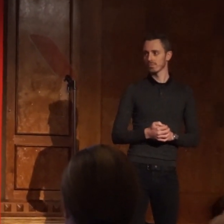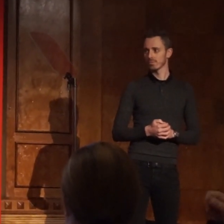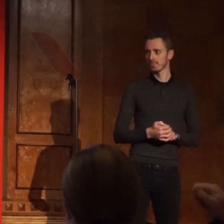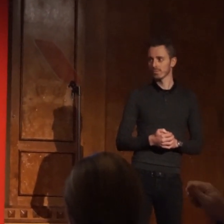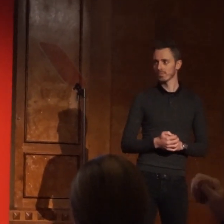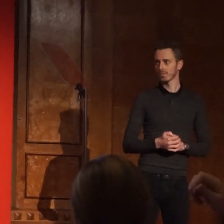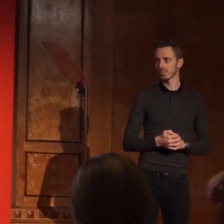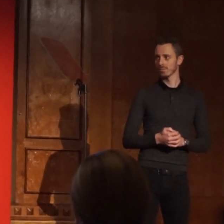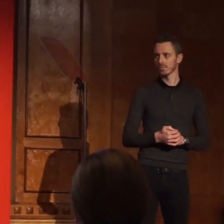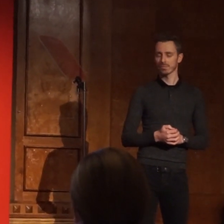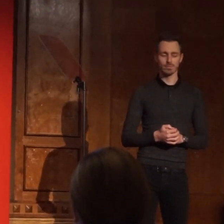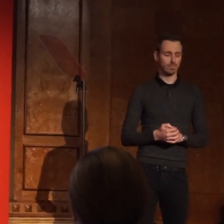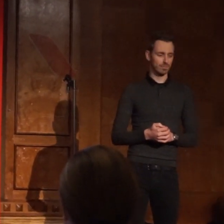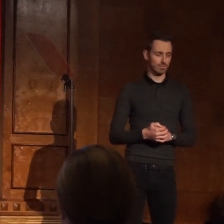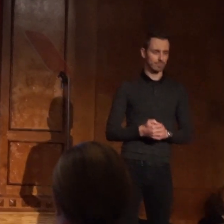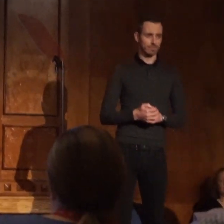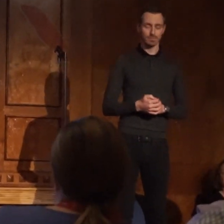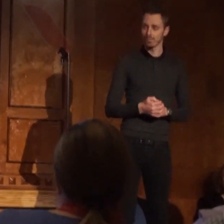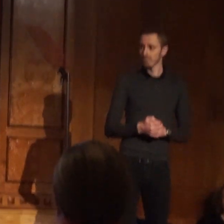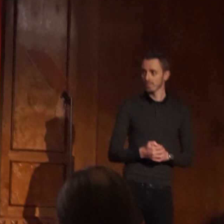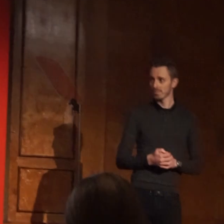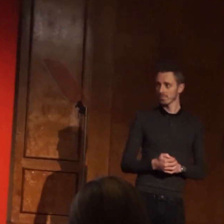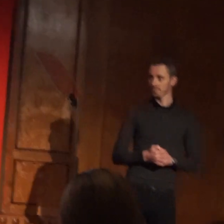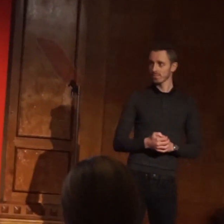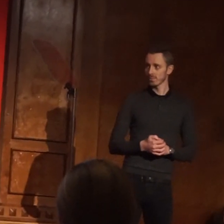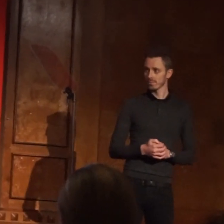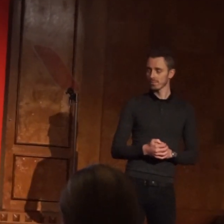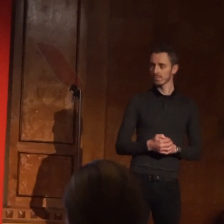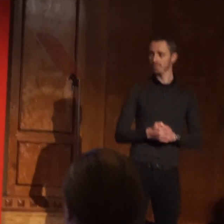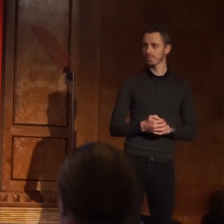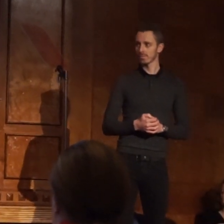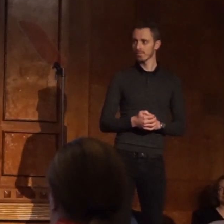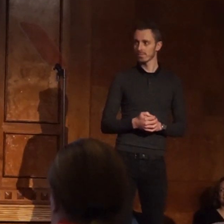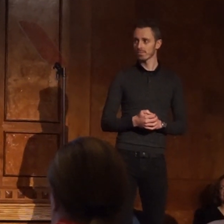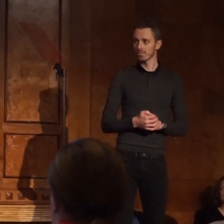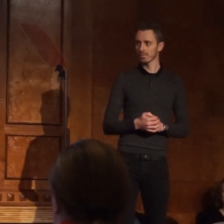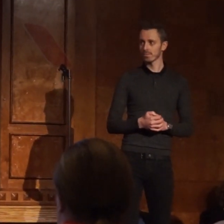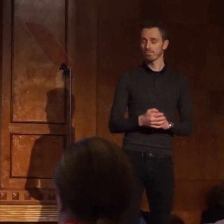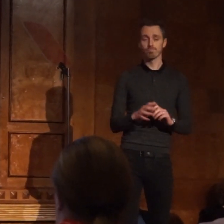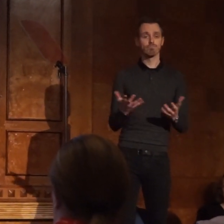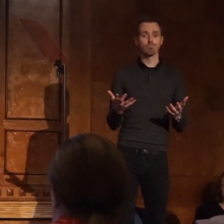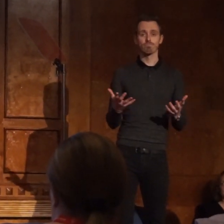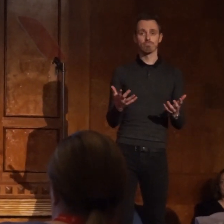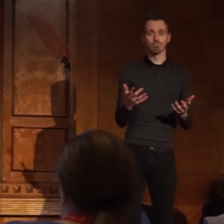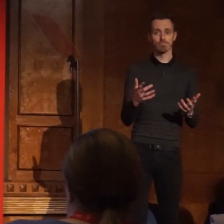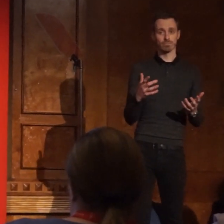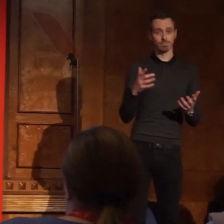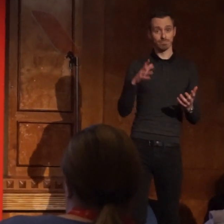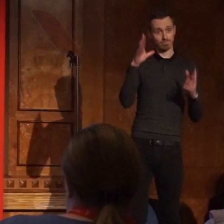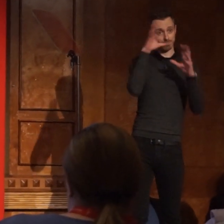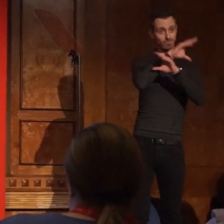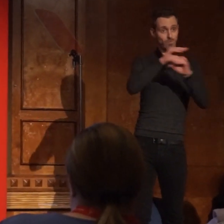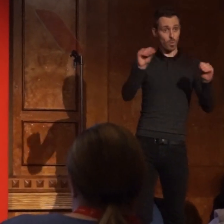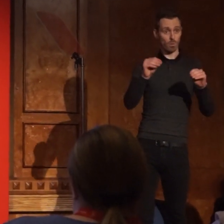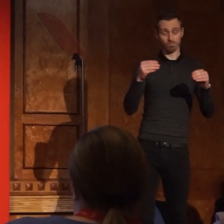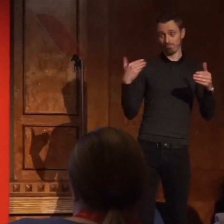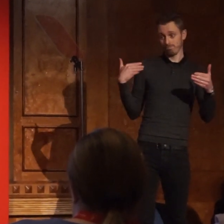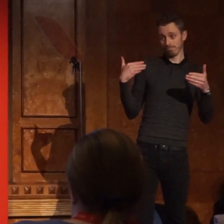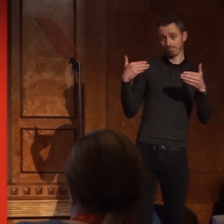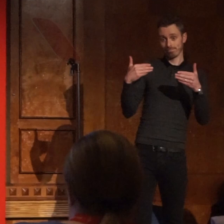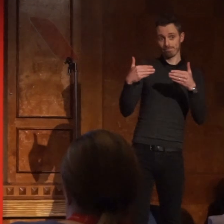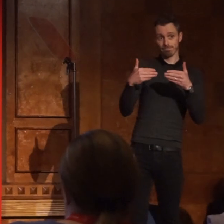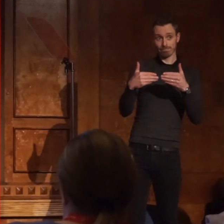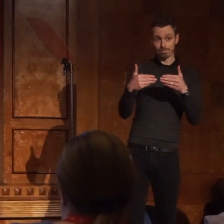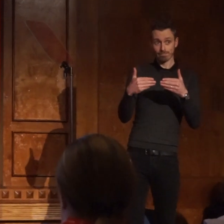I taste of things to come.